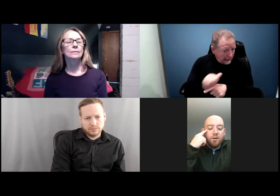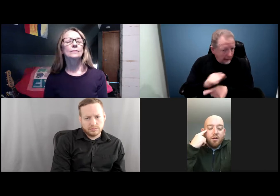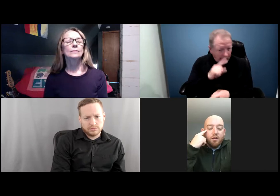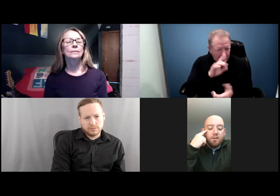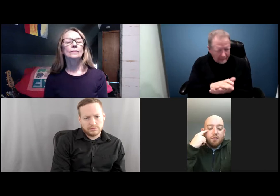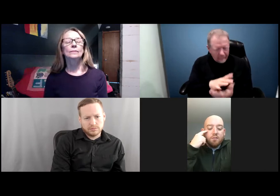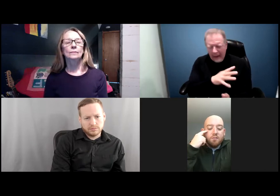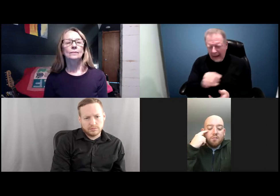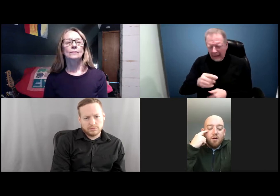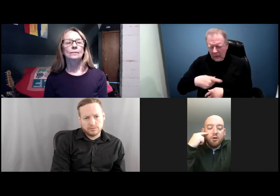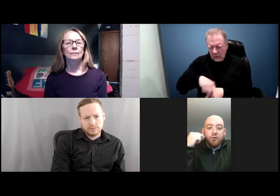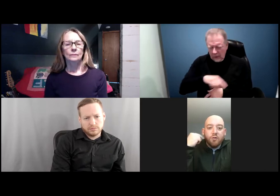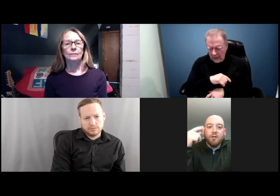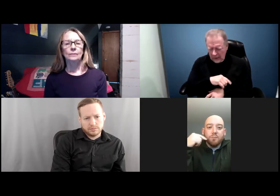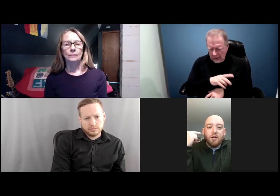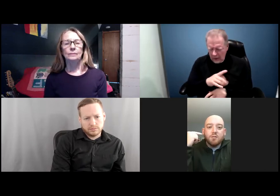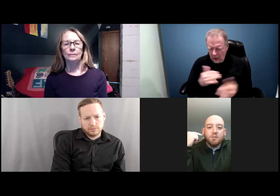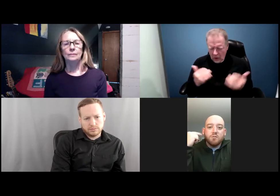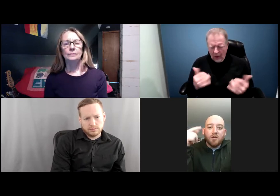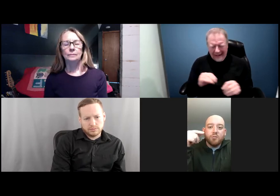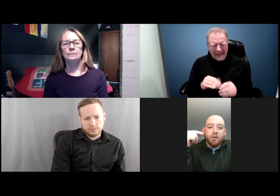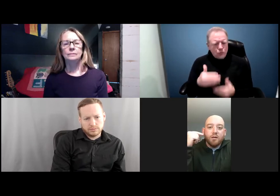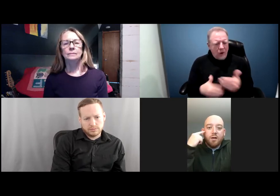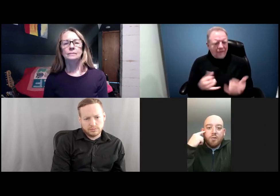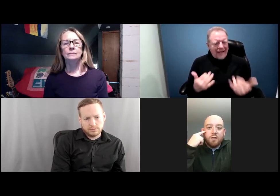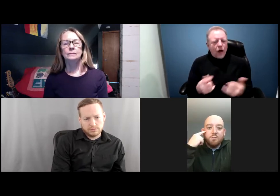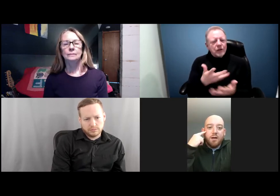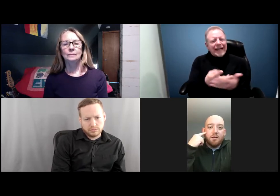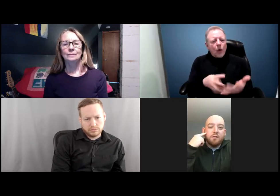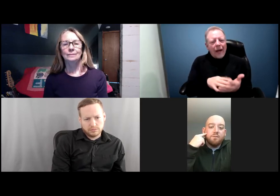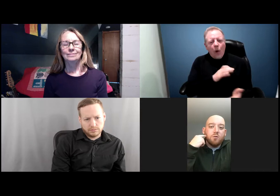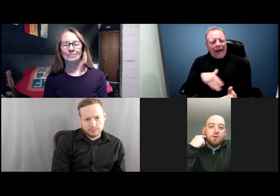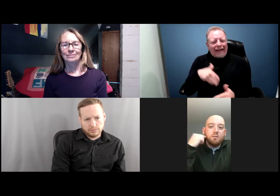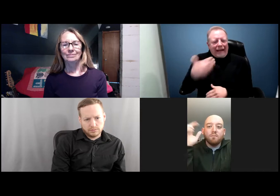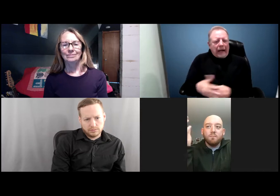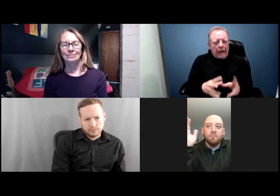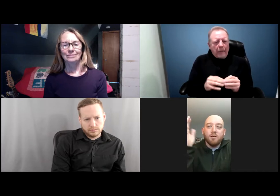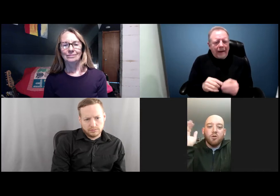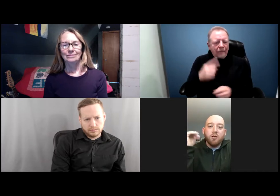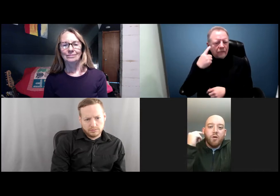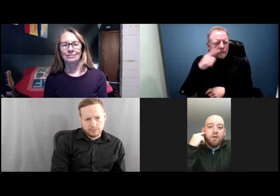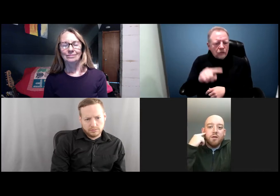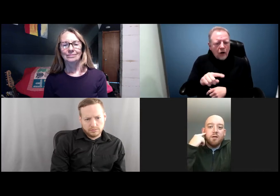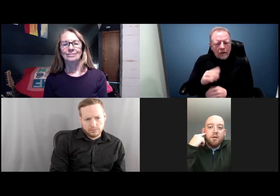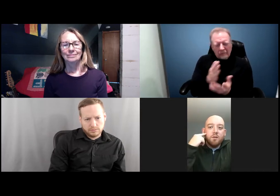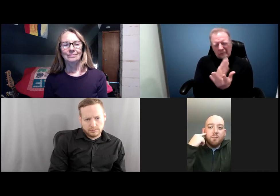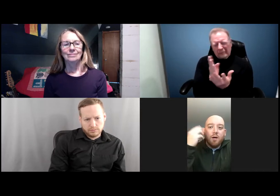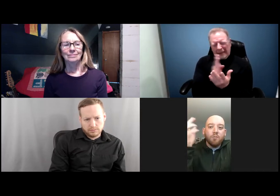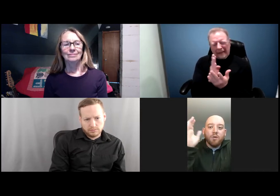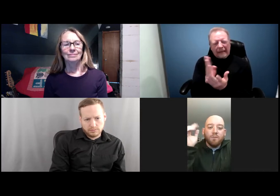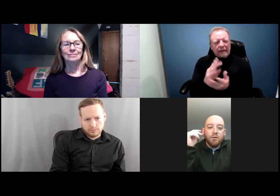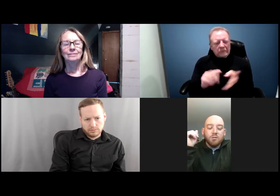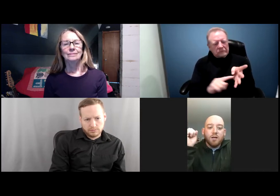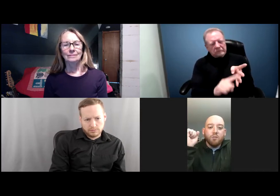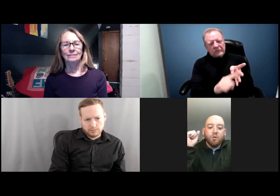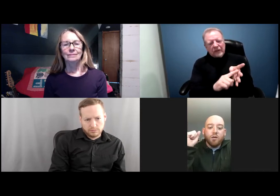And we are currently in the process of scheduling our next meeting for mid-January, probably